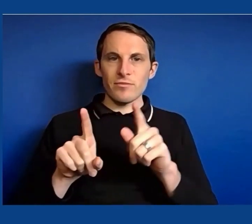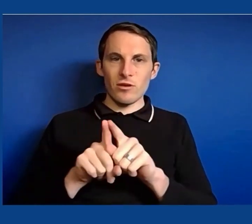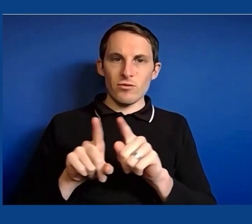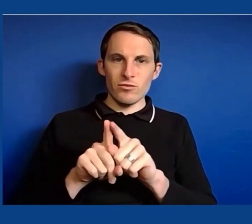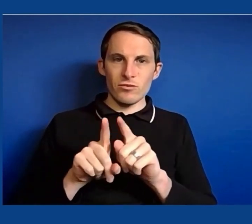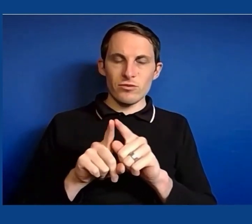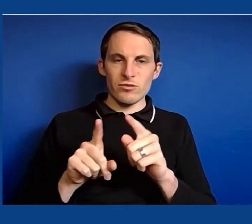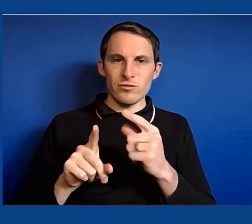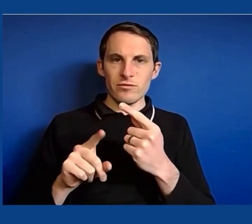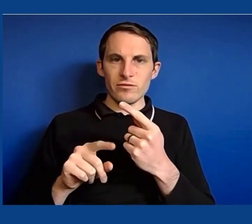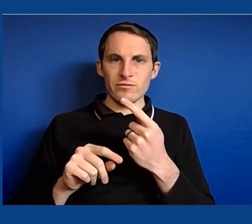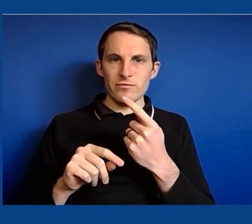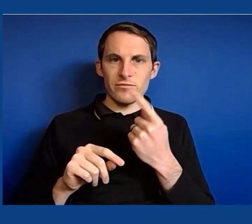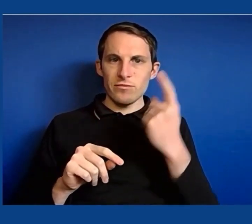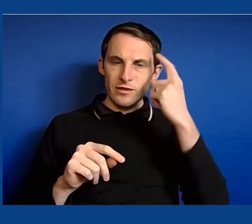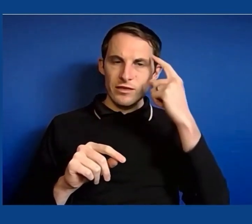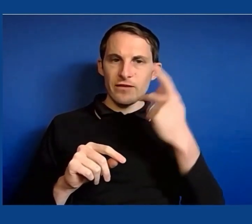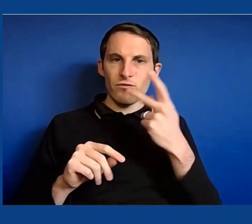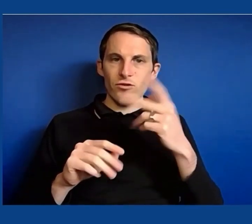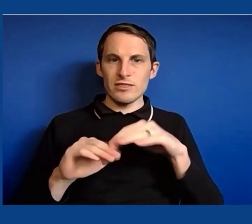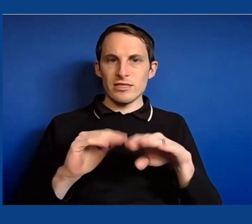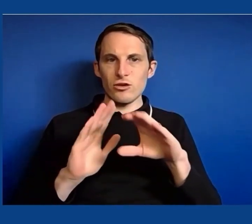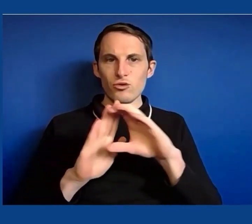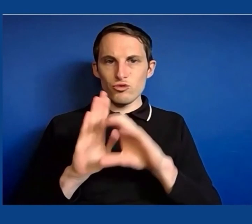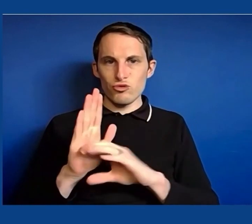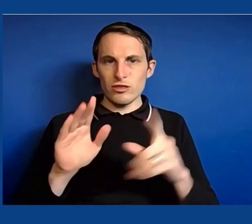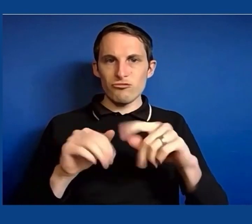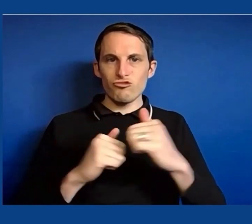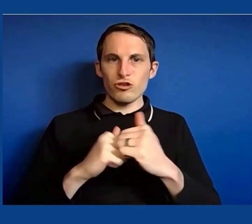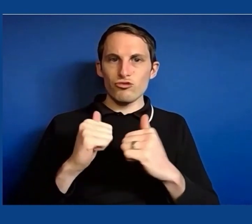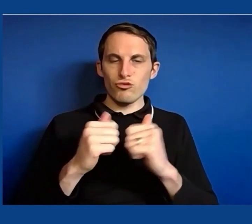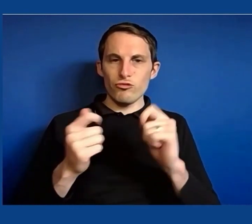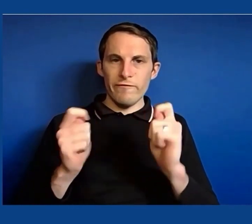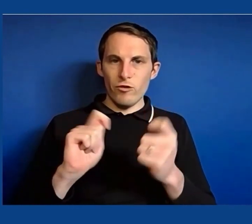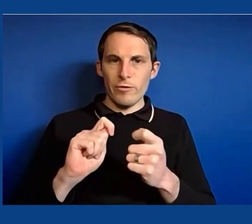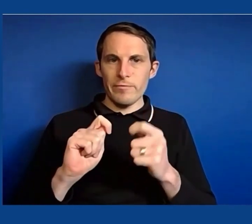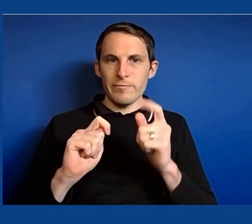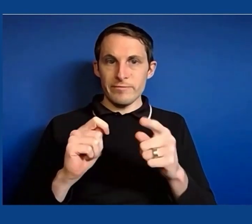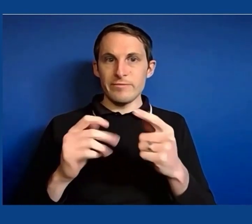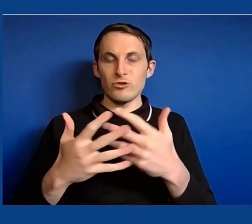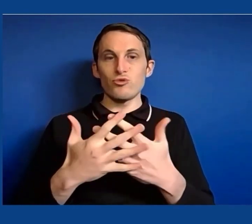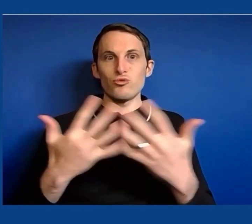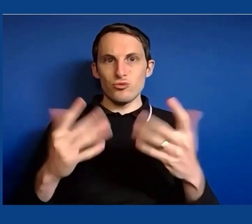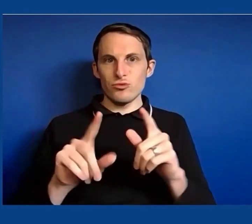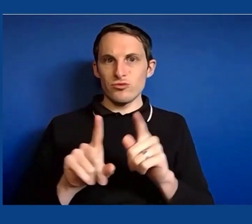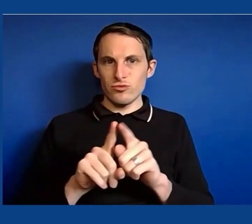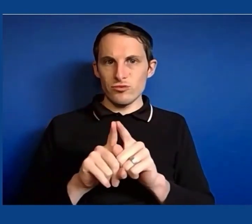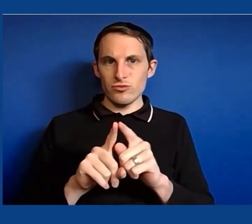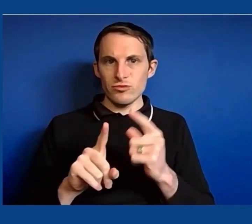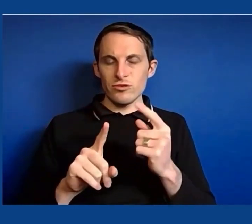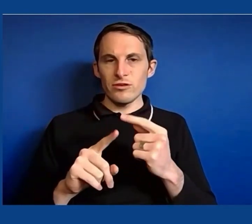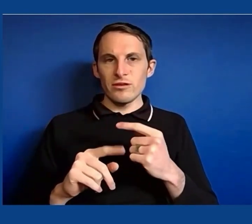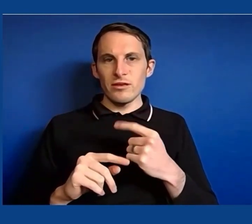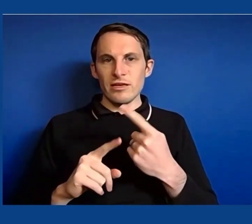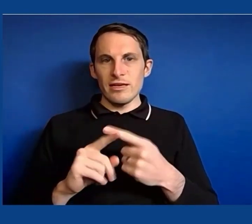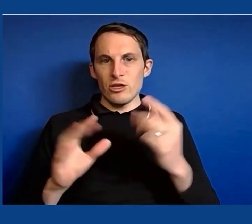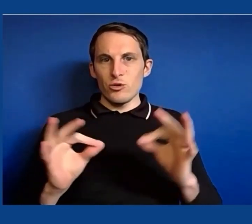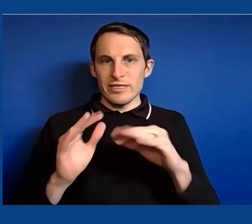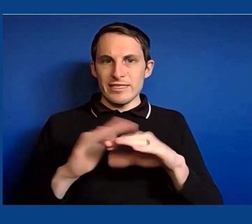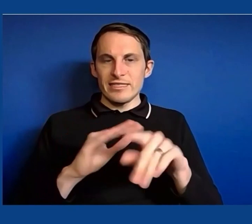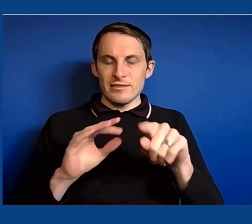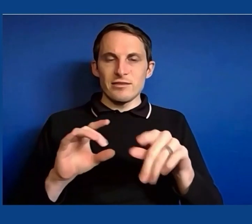at the constitution and structural reform is also a huge need in this country, I think, for Indigenous